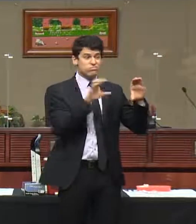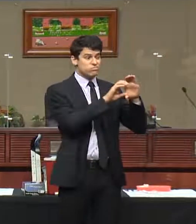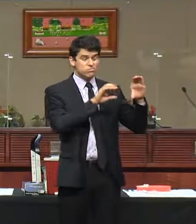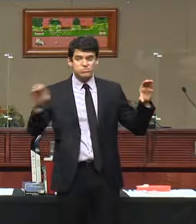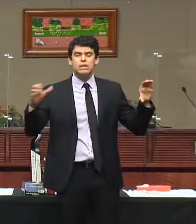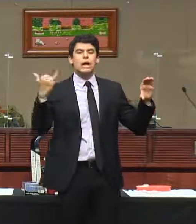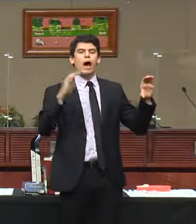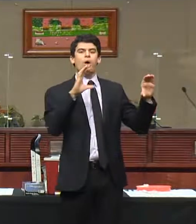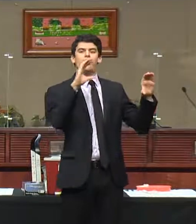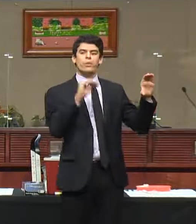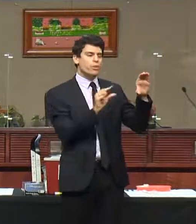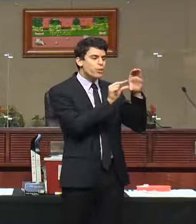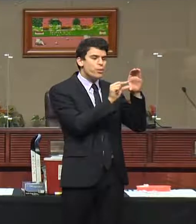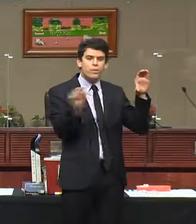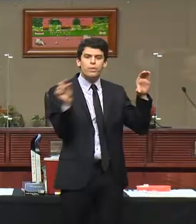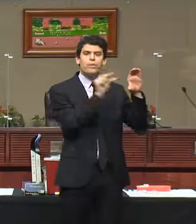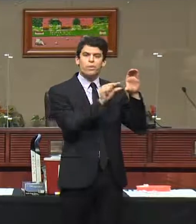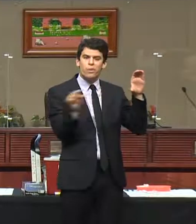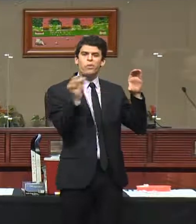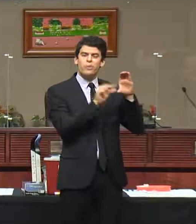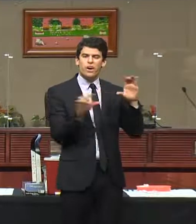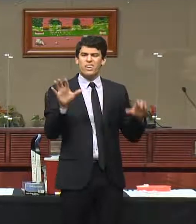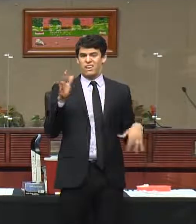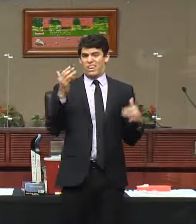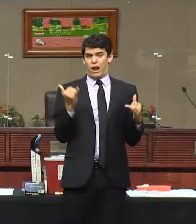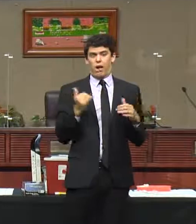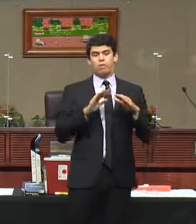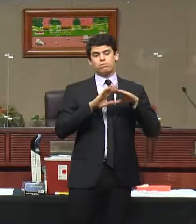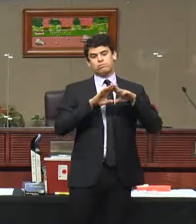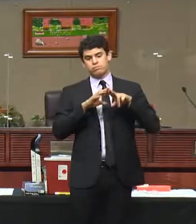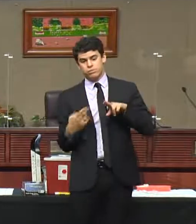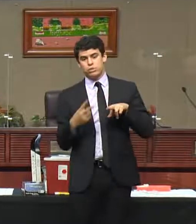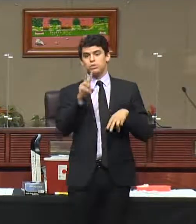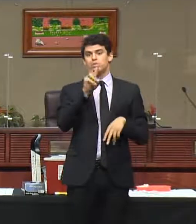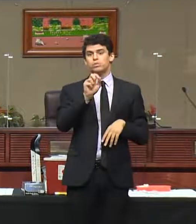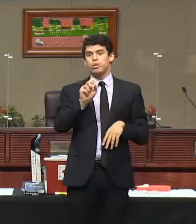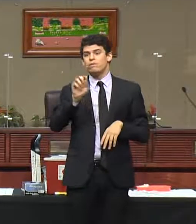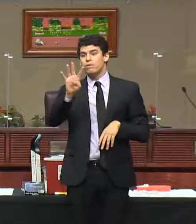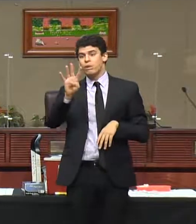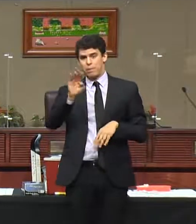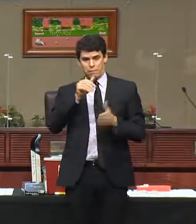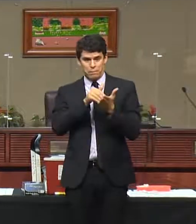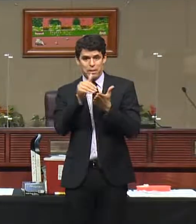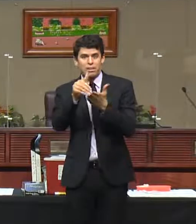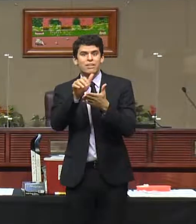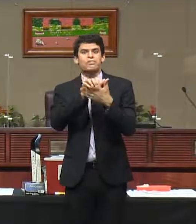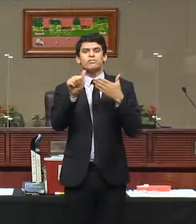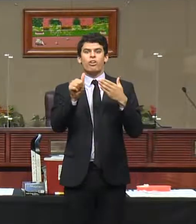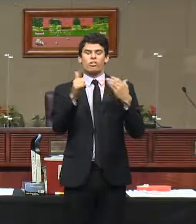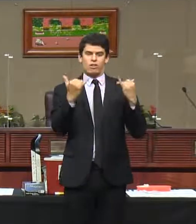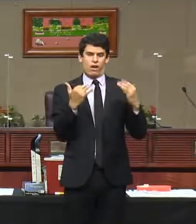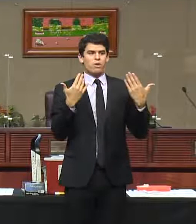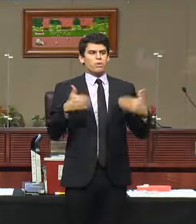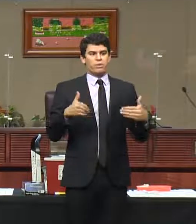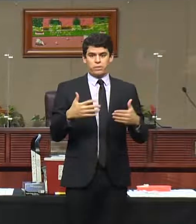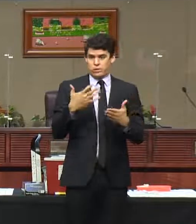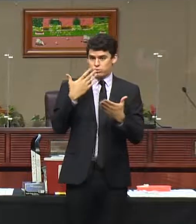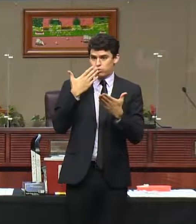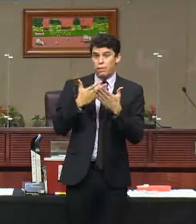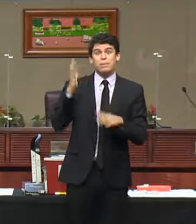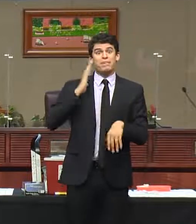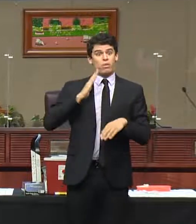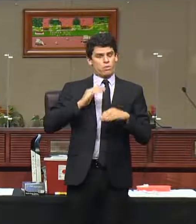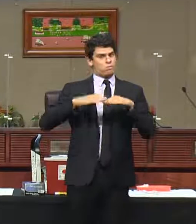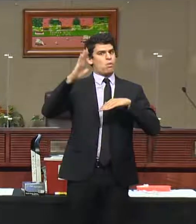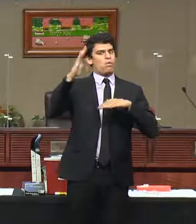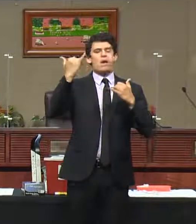about $2.4 million, which, as I said, is the lowest since the pandemic started. To